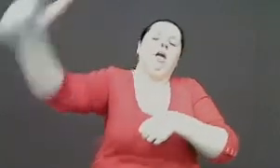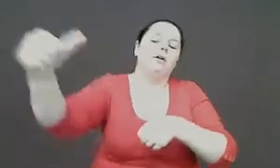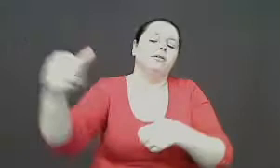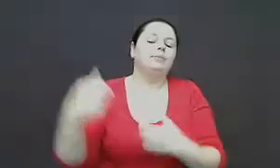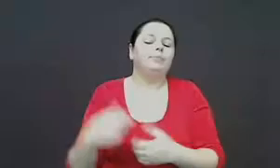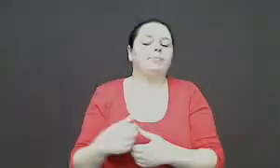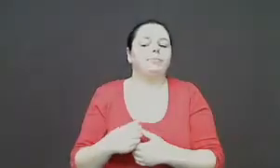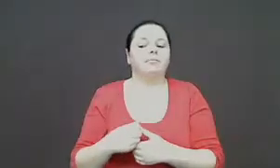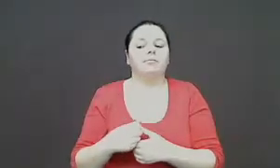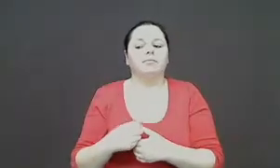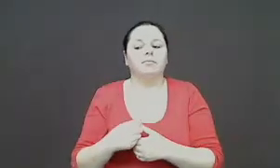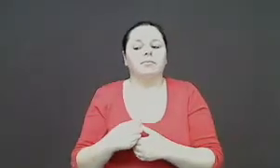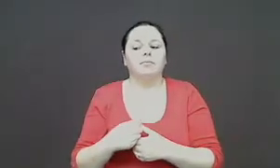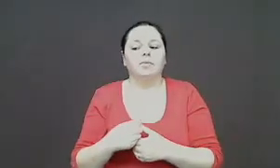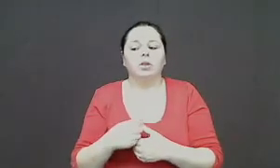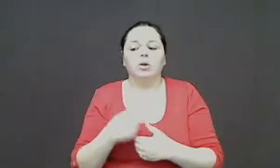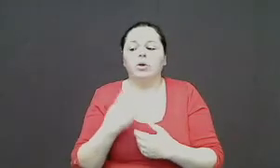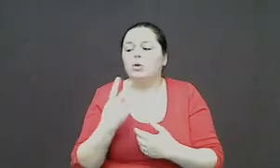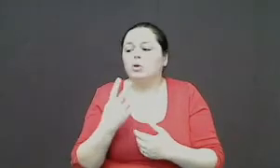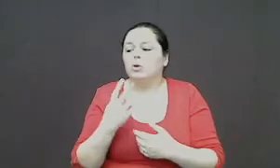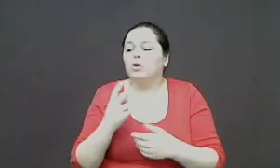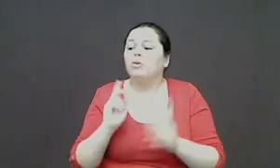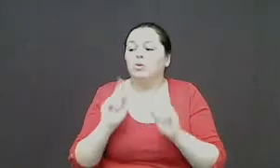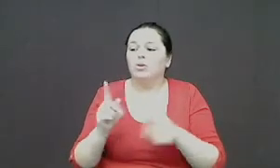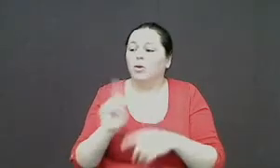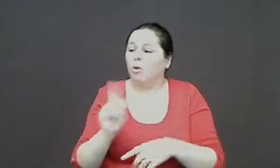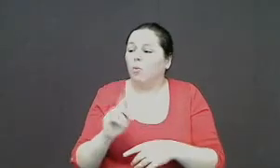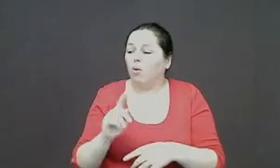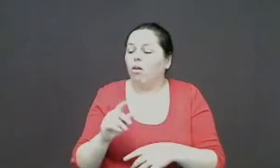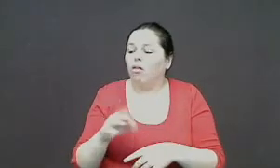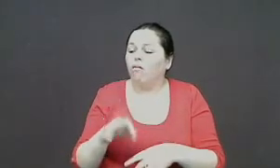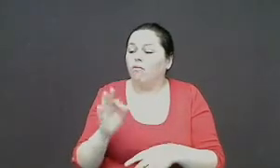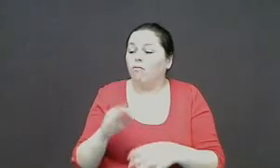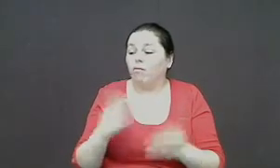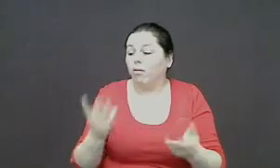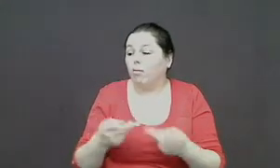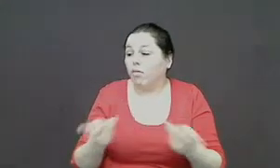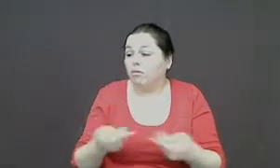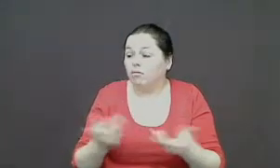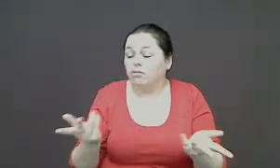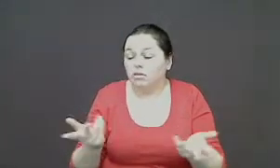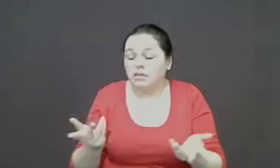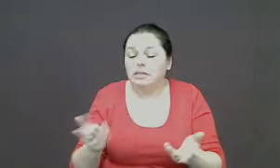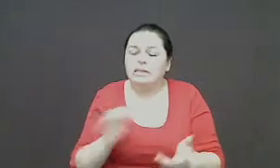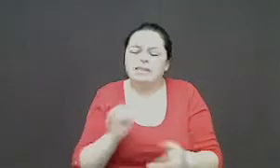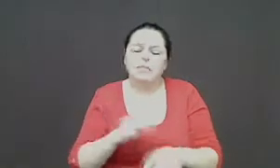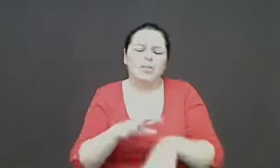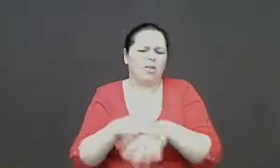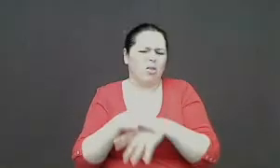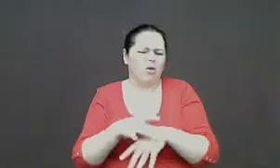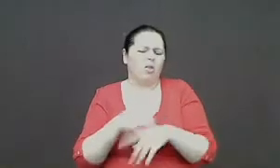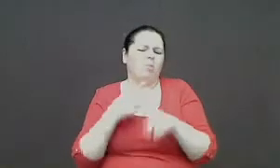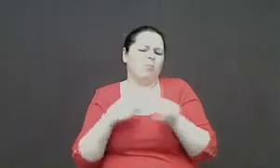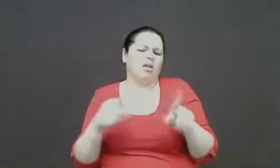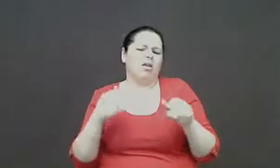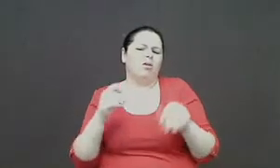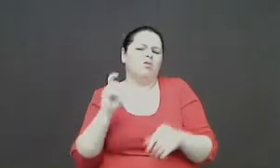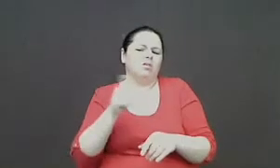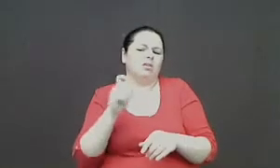to the location that they want to know. Well, we can do the same thing on the Earth, but we have to have some reference points